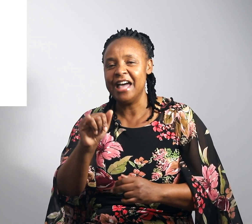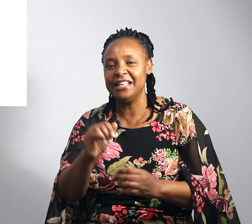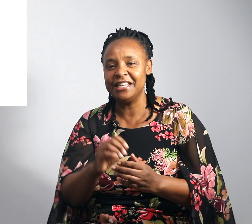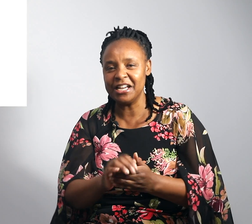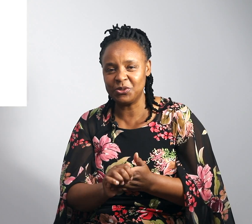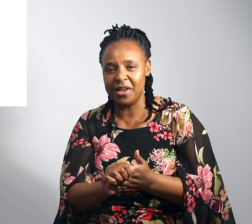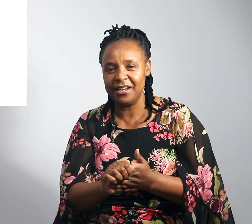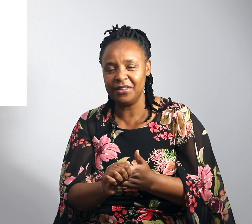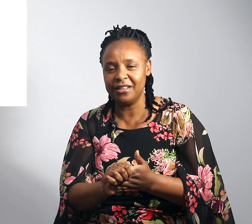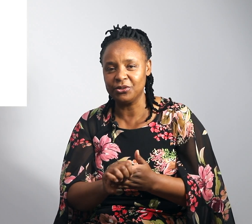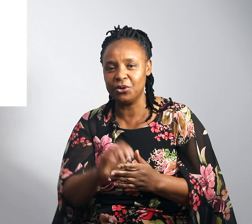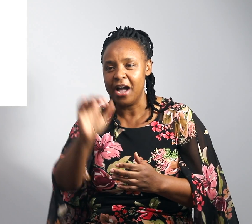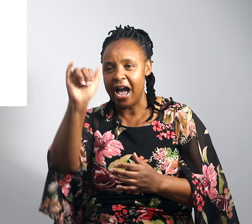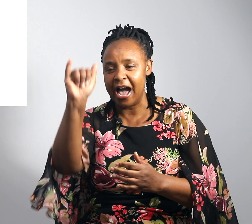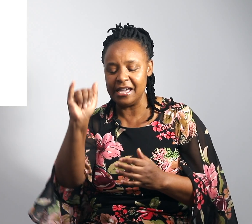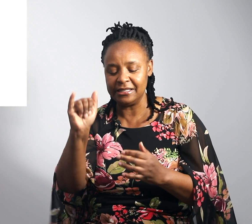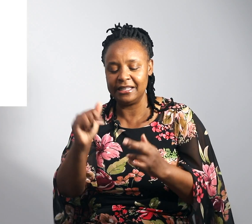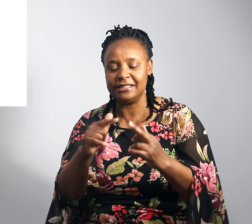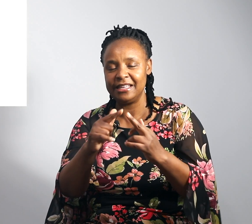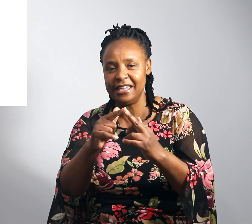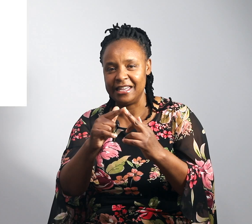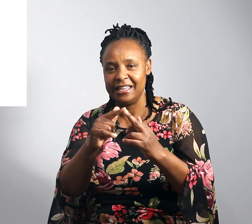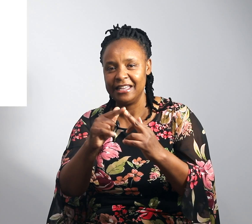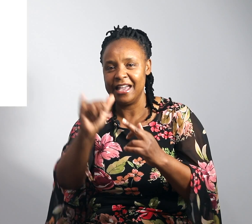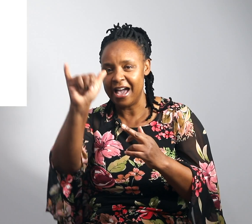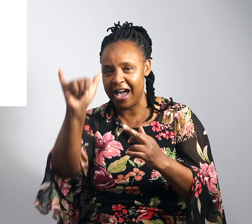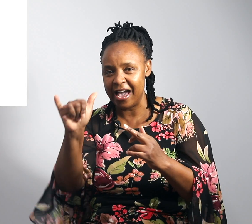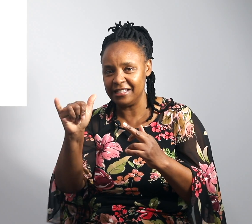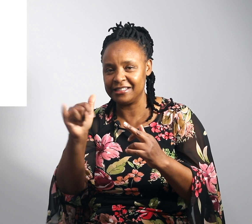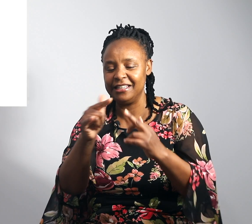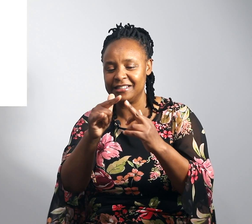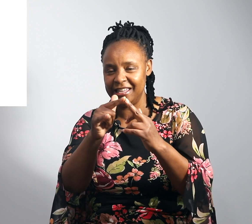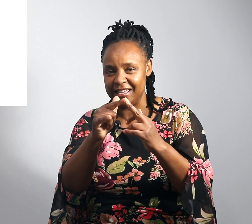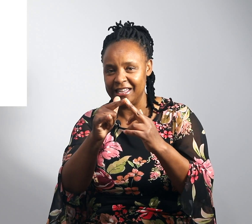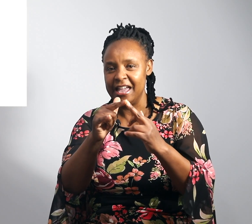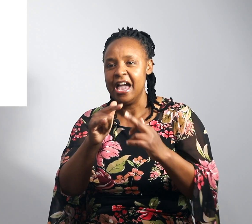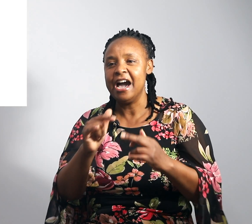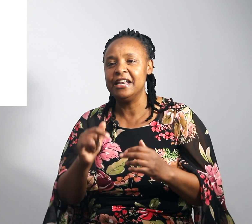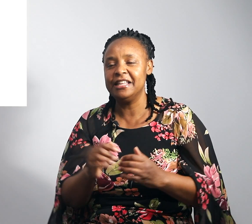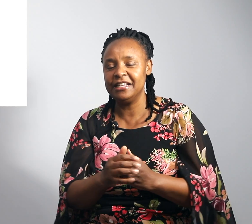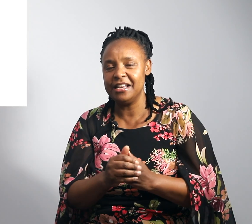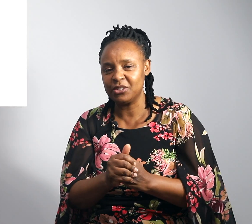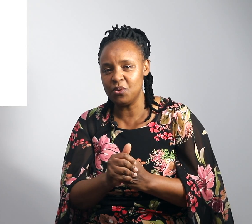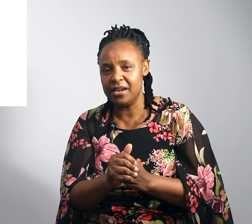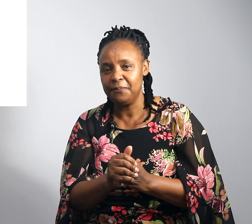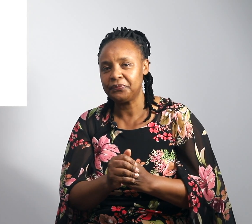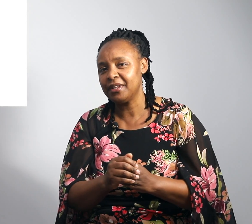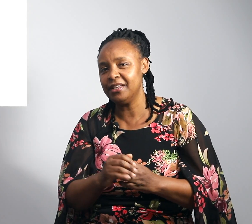then the next one, also I says E. I says E. And then the next one